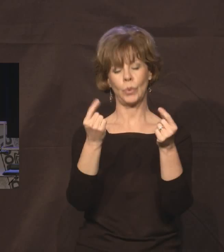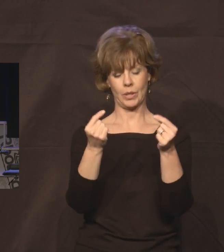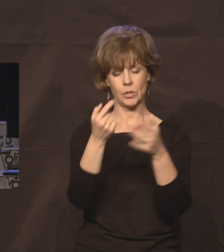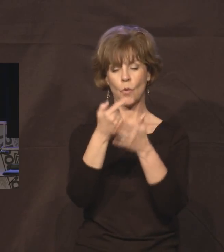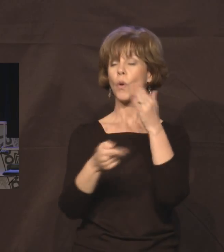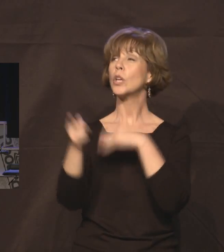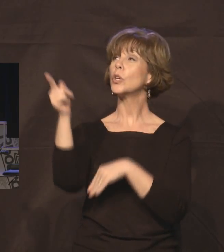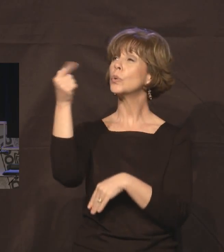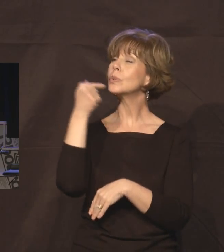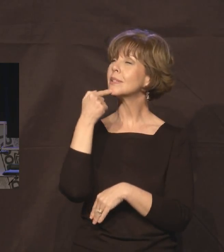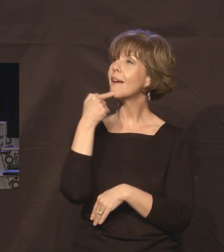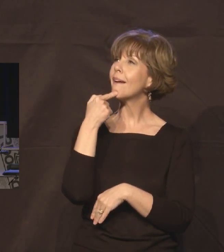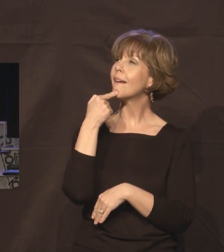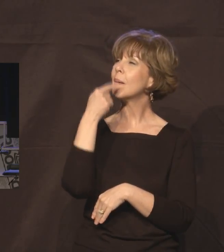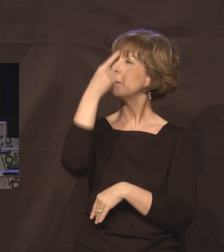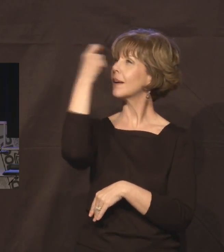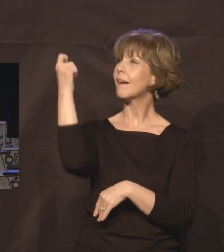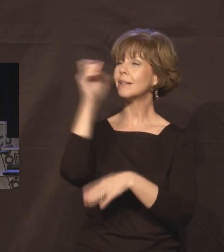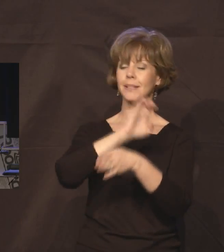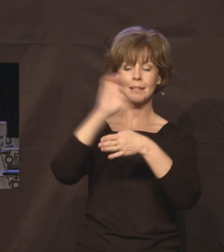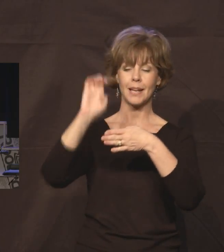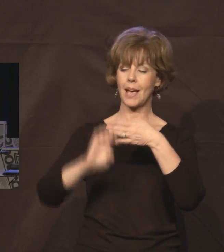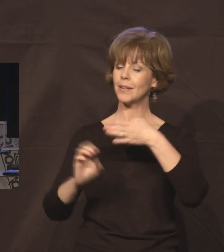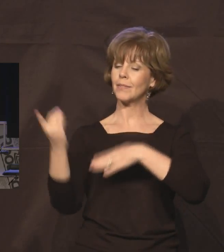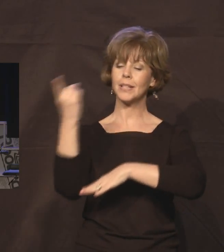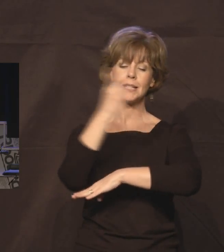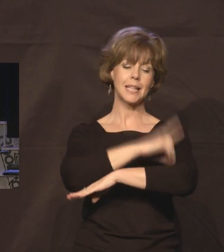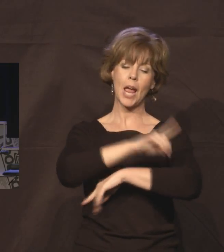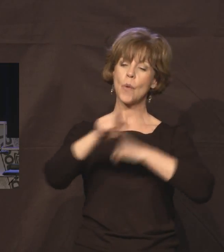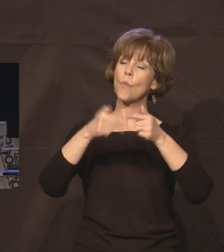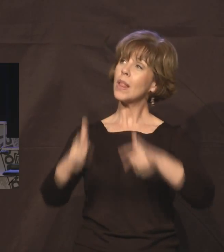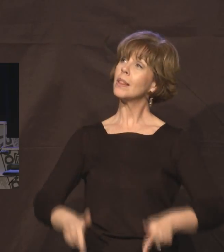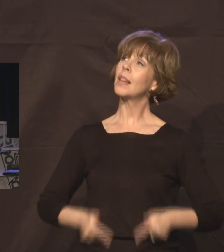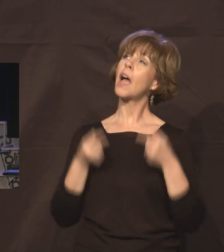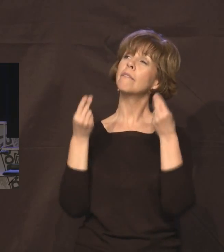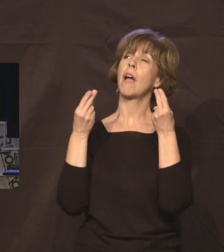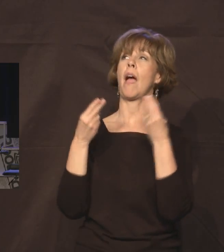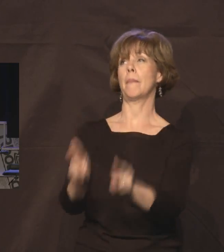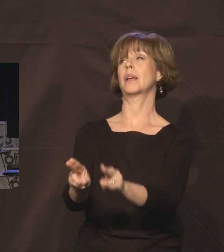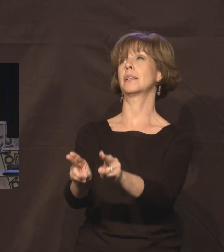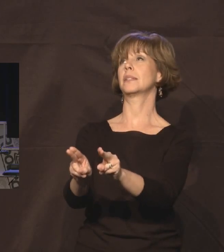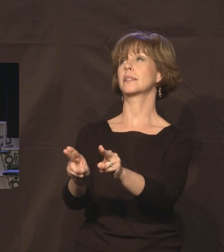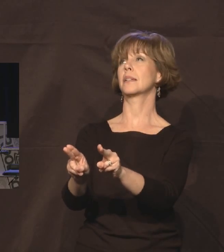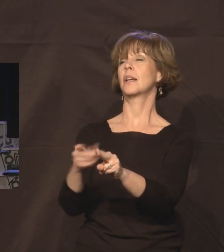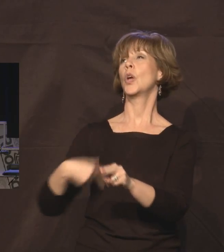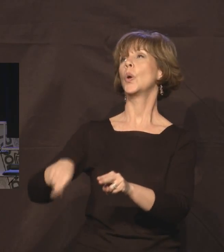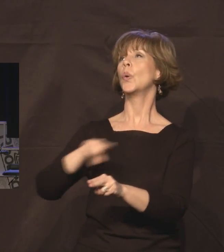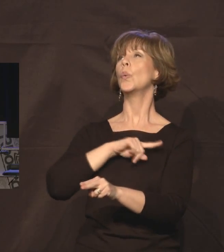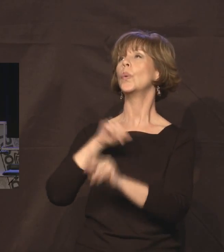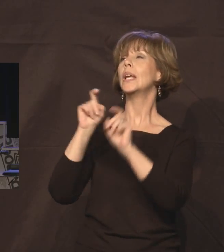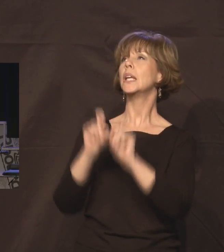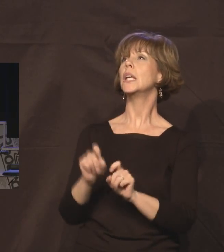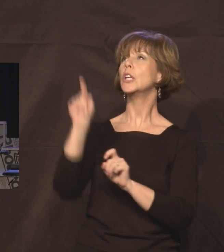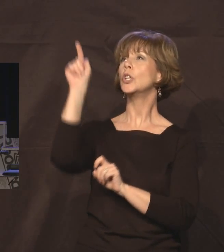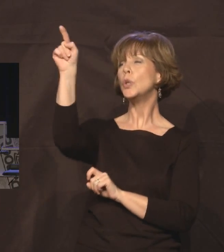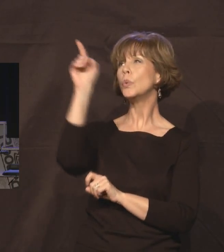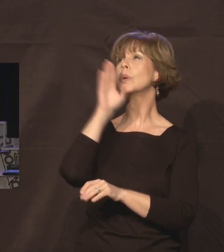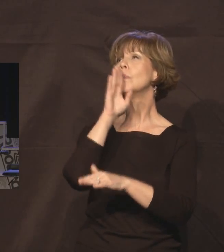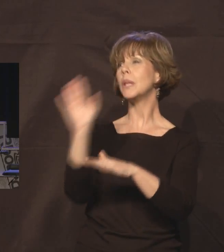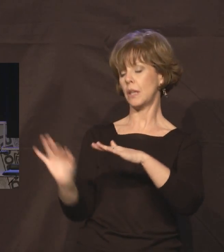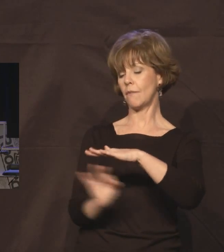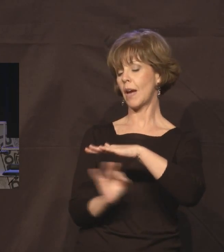Because God, at the end of the day, when life happens, we need you to be the foundation